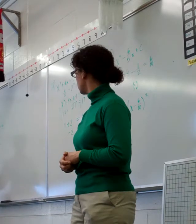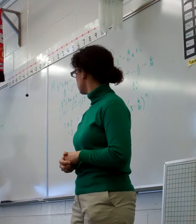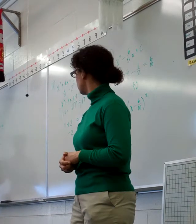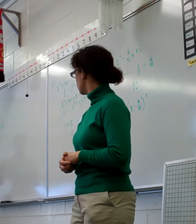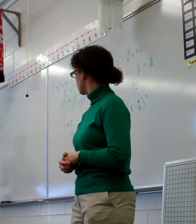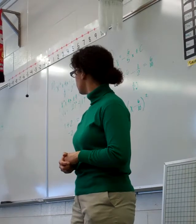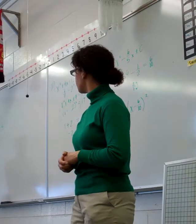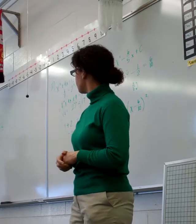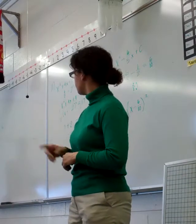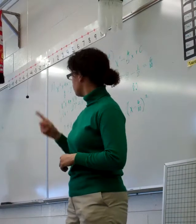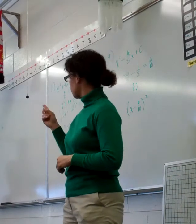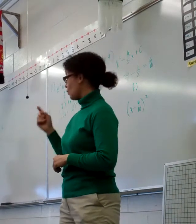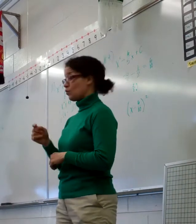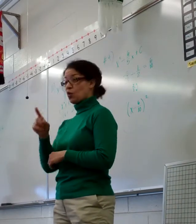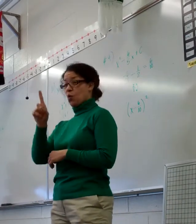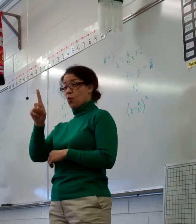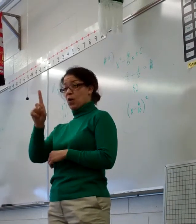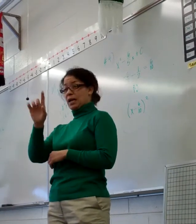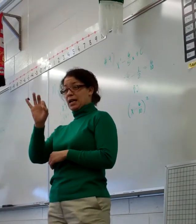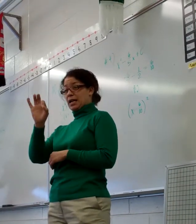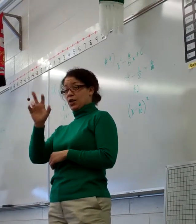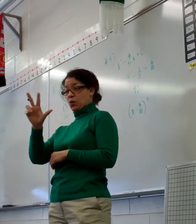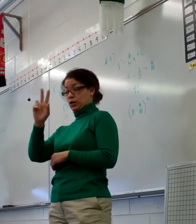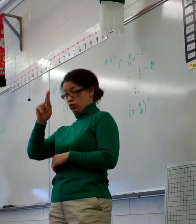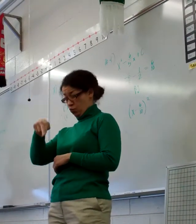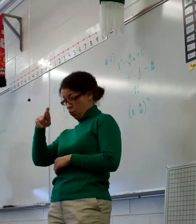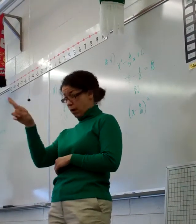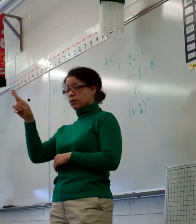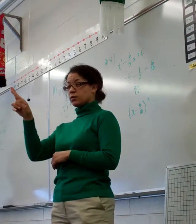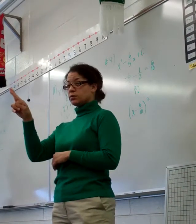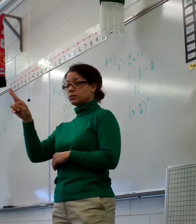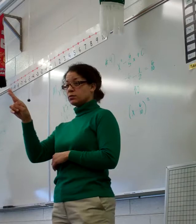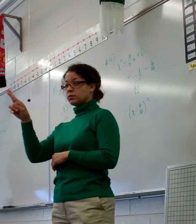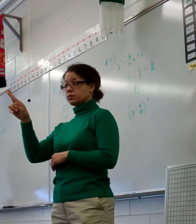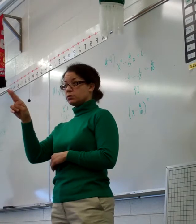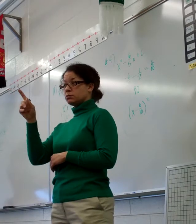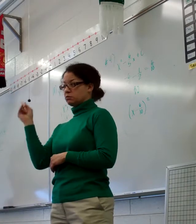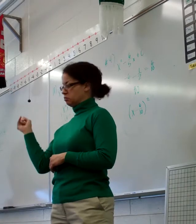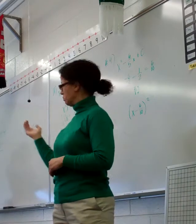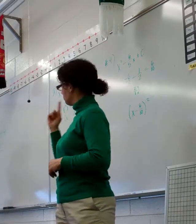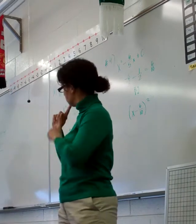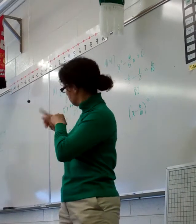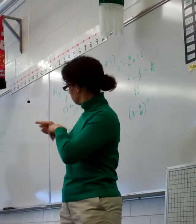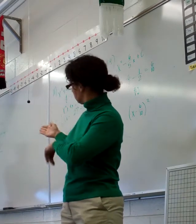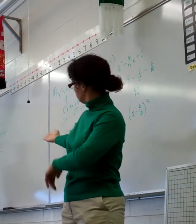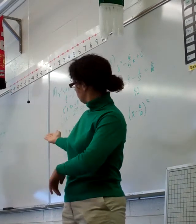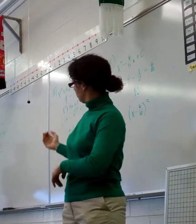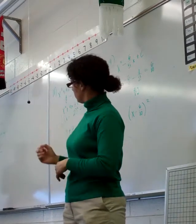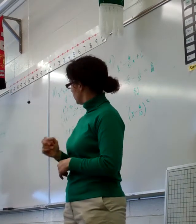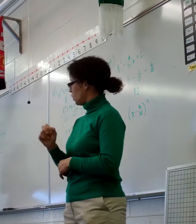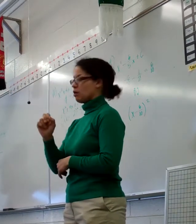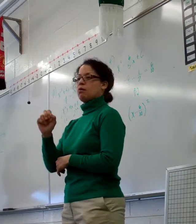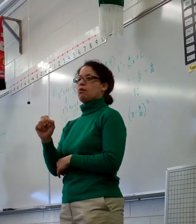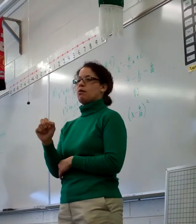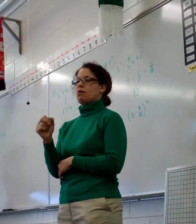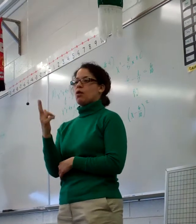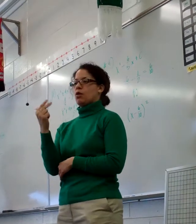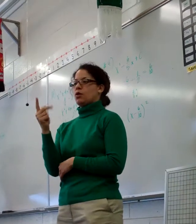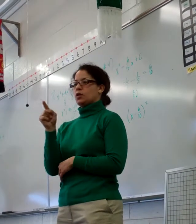So square root of 193, rounded to 2 decimal places, is 13.89. Do the same thing. We split